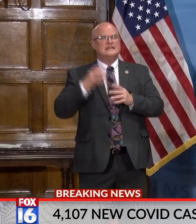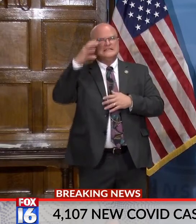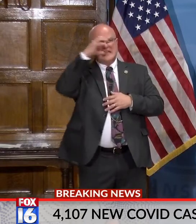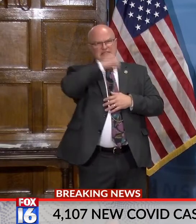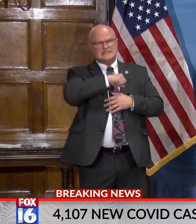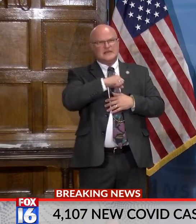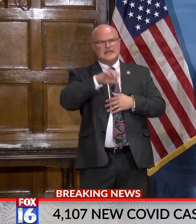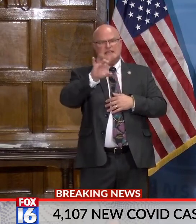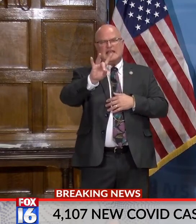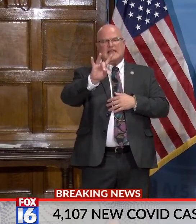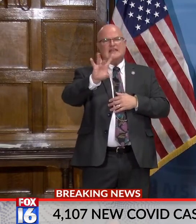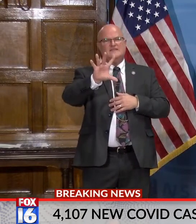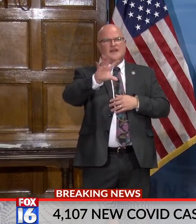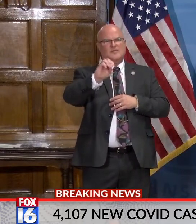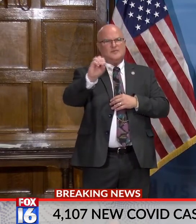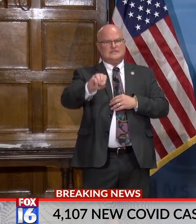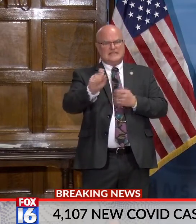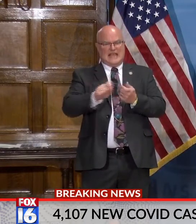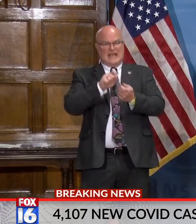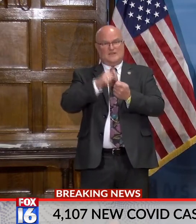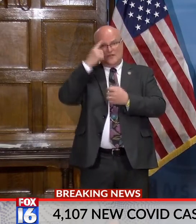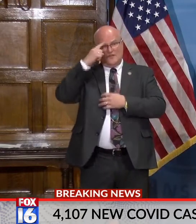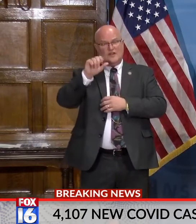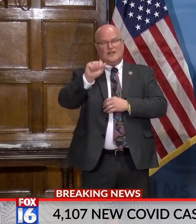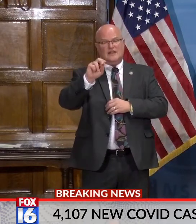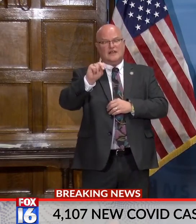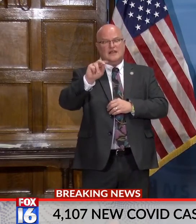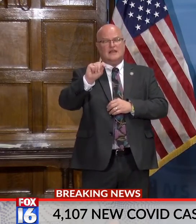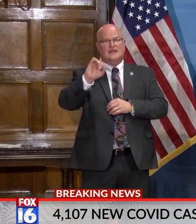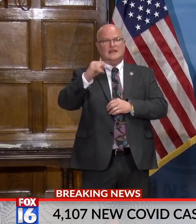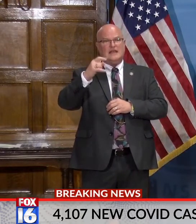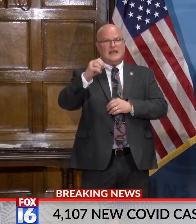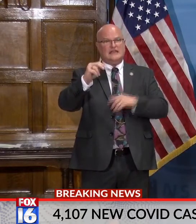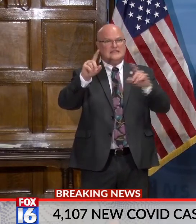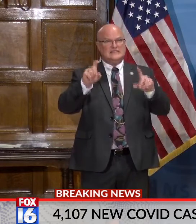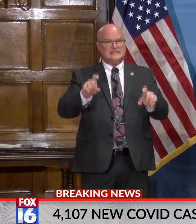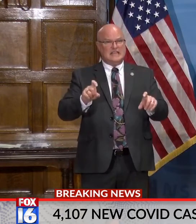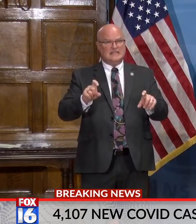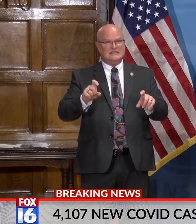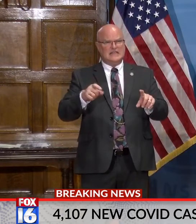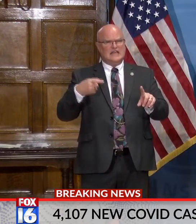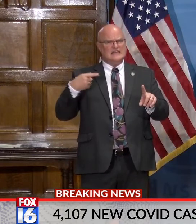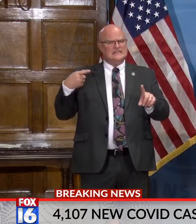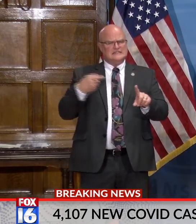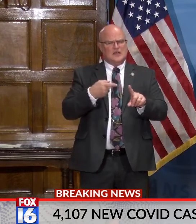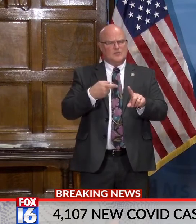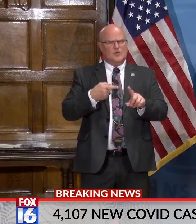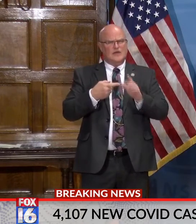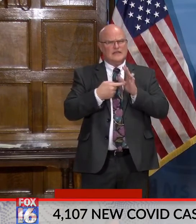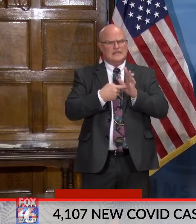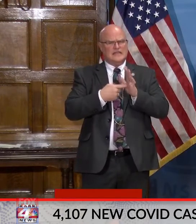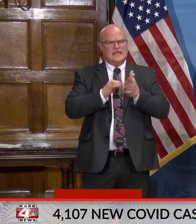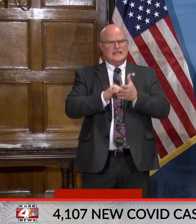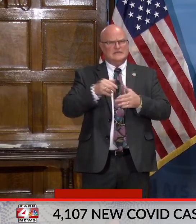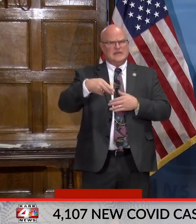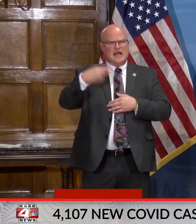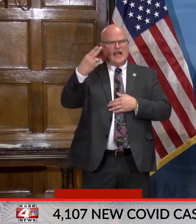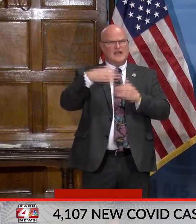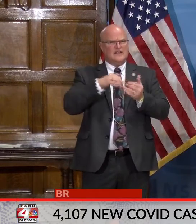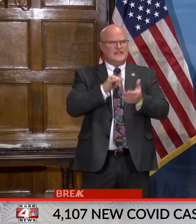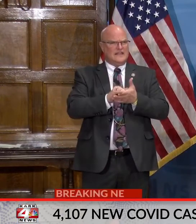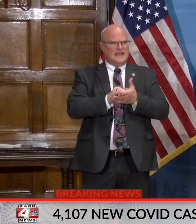at 85% accuracy for antigen tests. I think at some point they indicated it was a little bit higher than